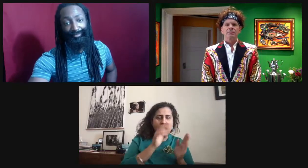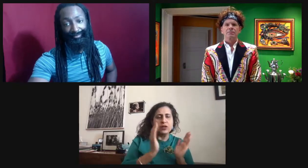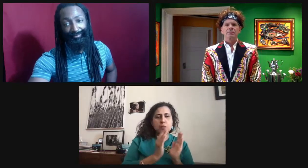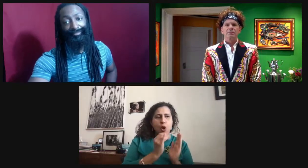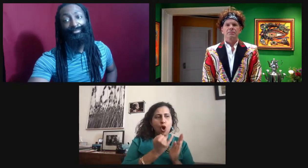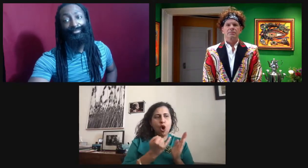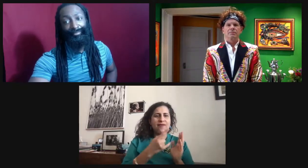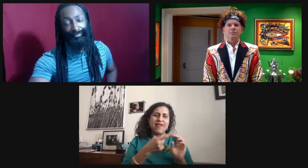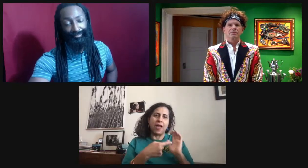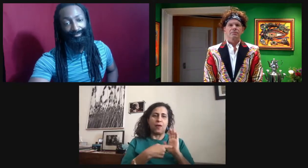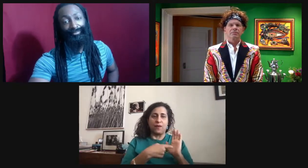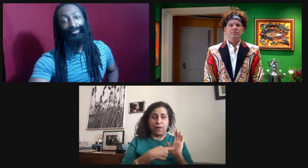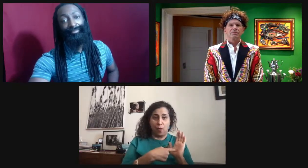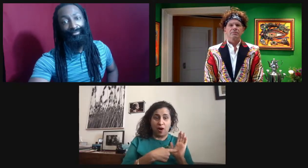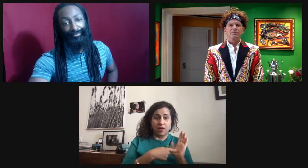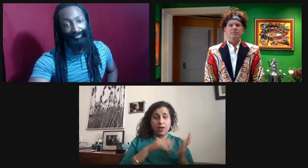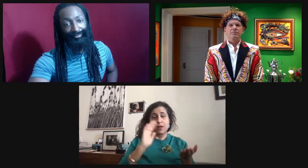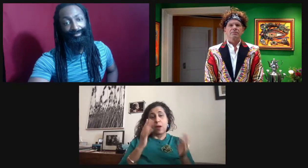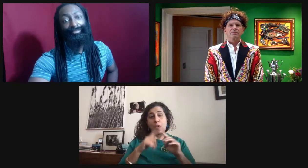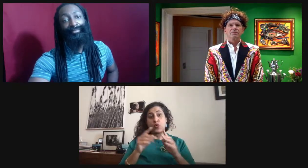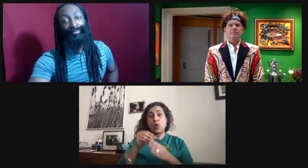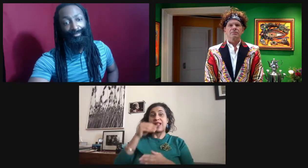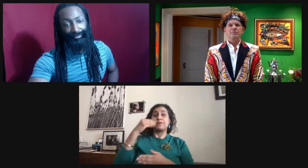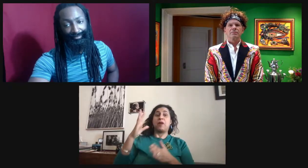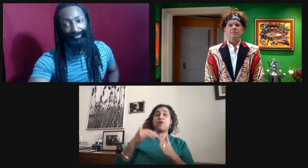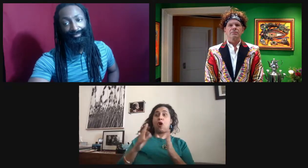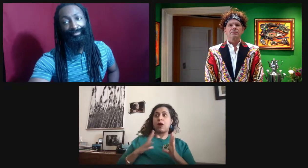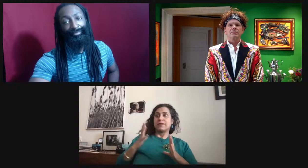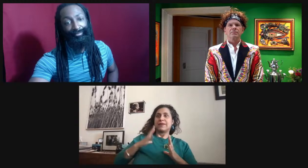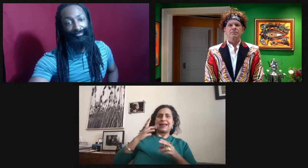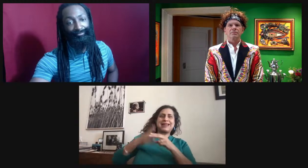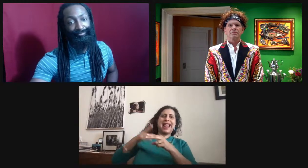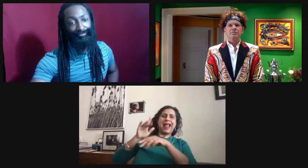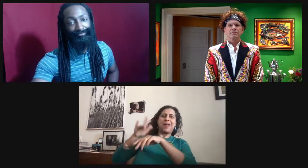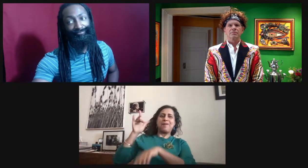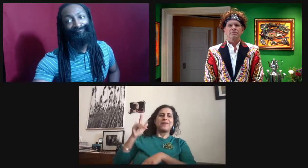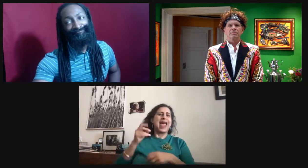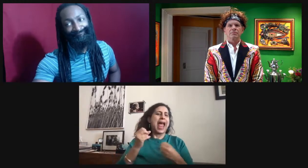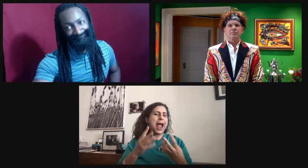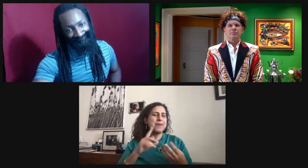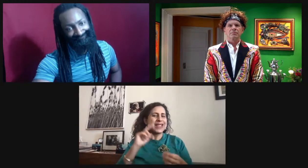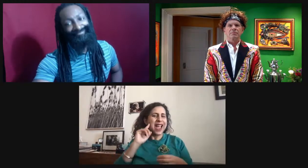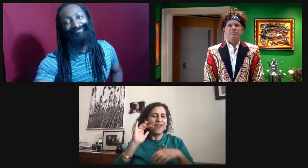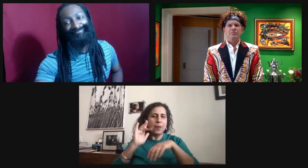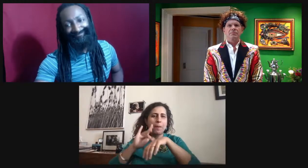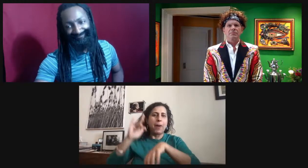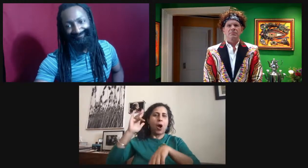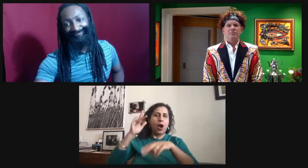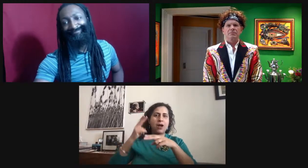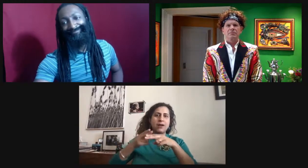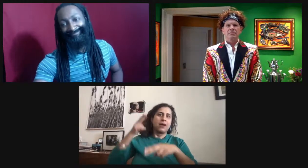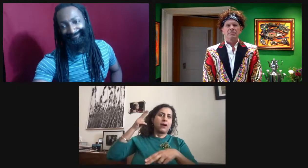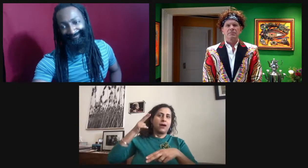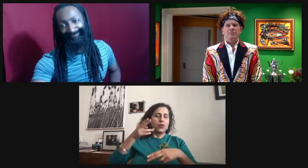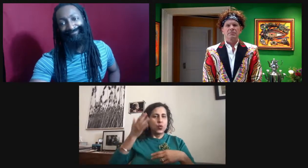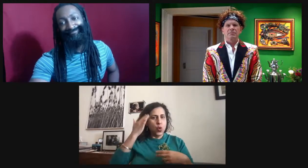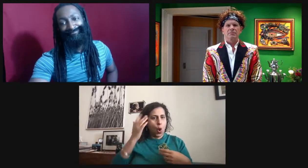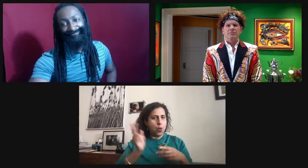to buy art and to buy work and to be able to afford that, in addition to just making it